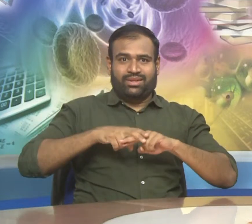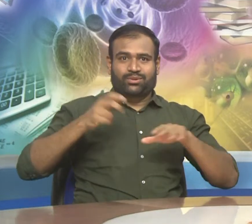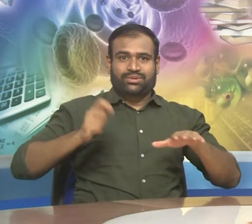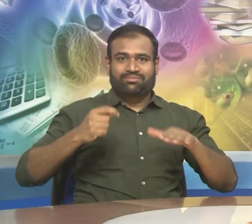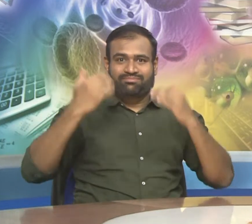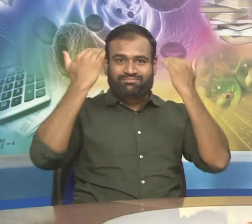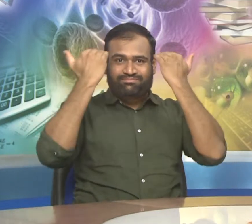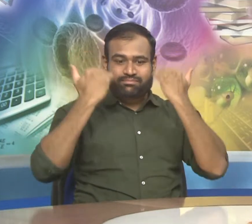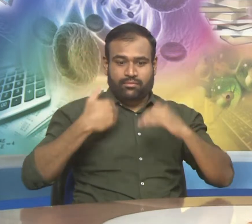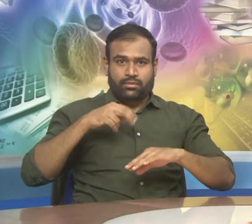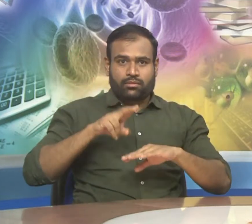punishment.